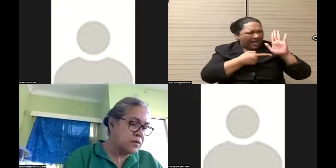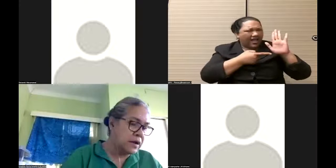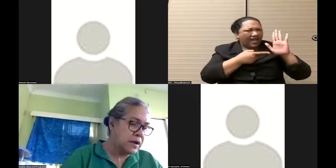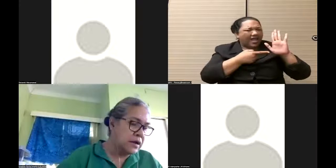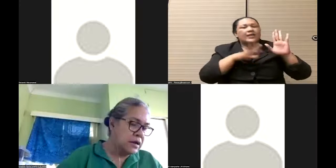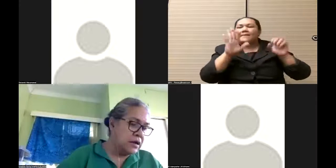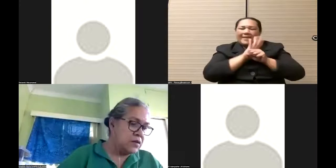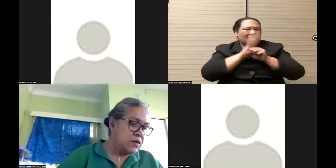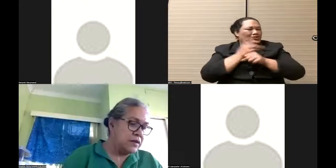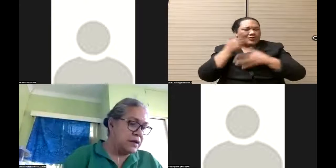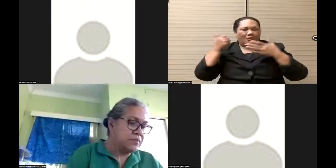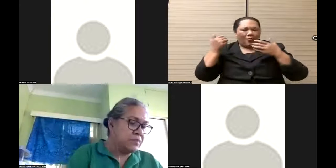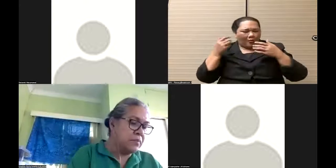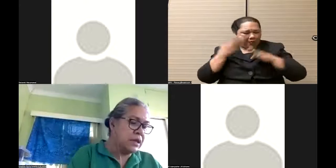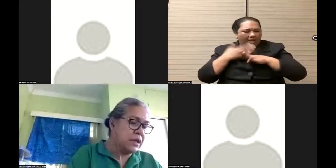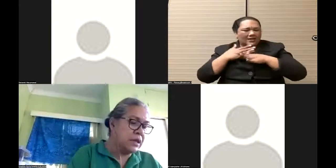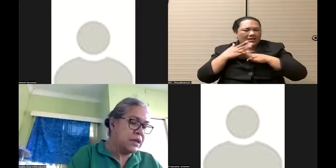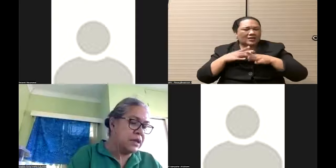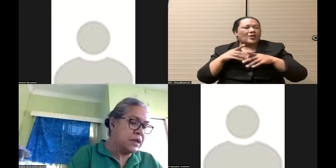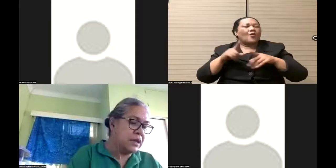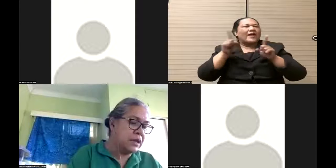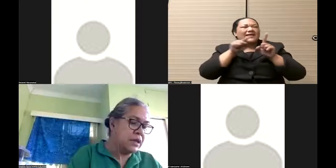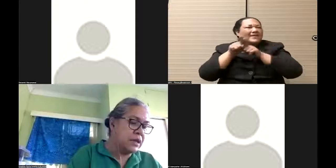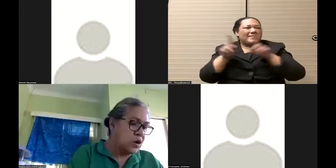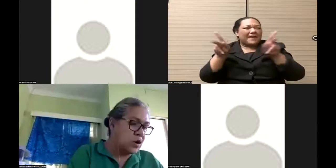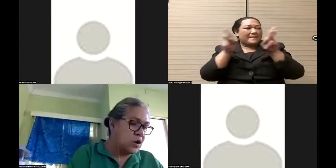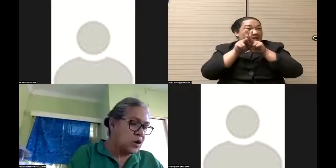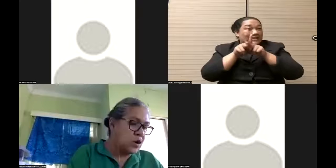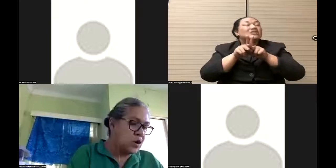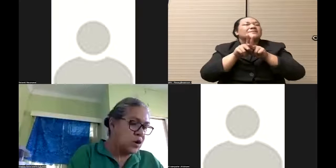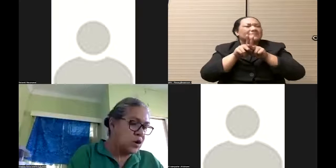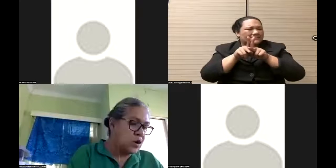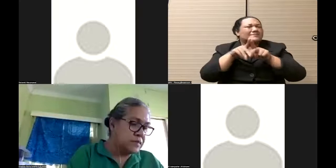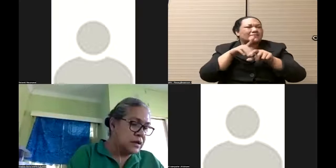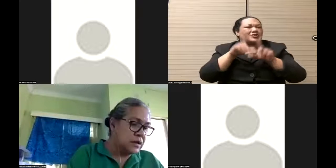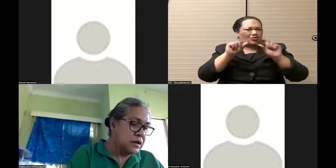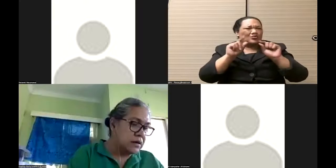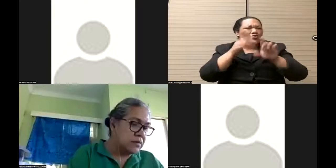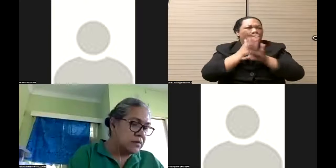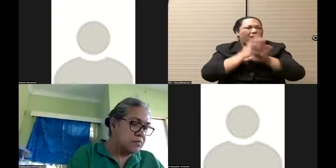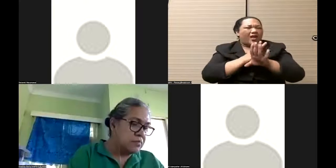way of making sure that the is